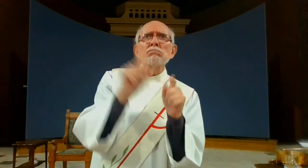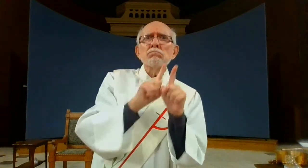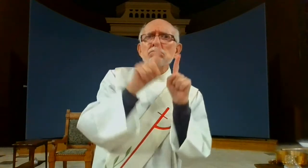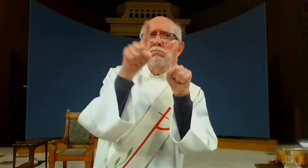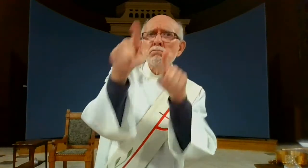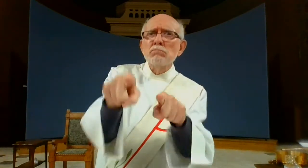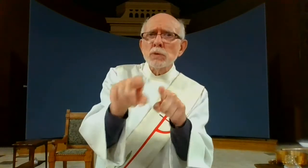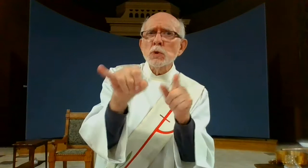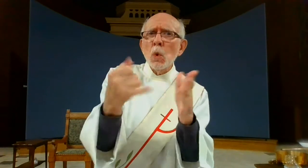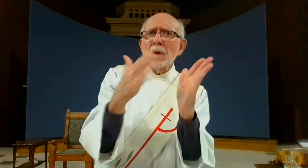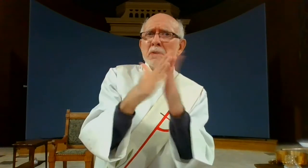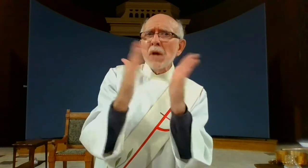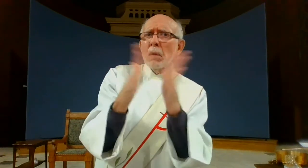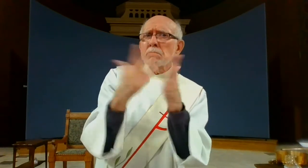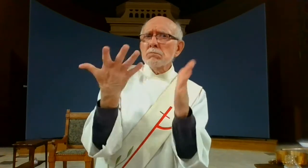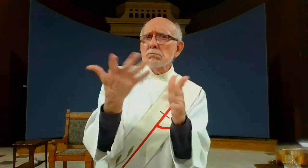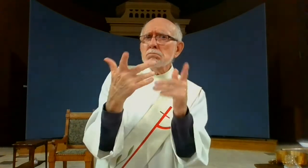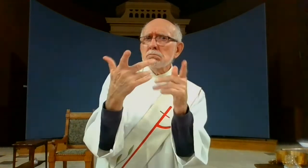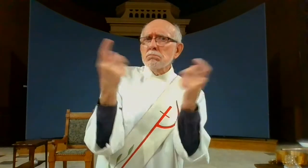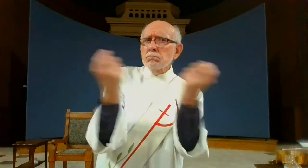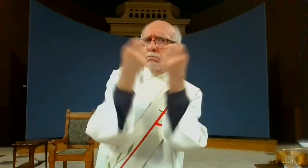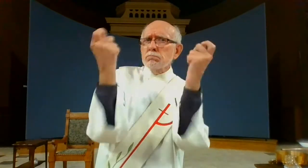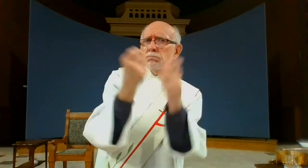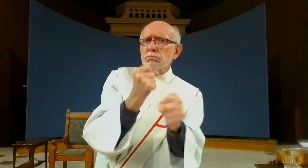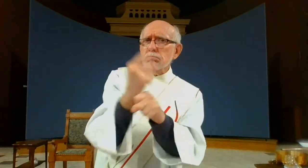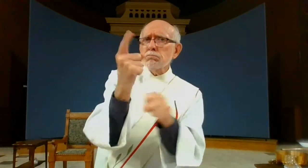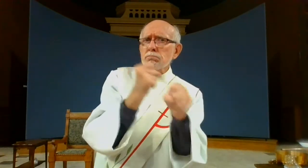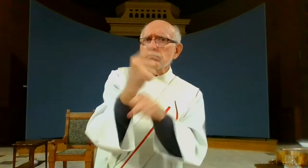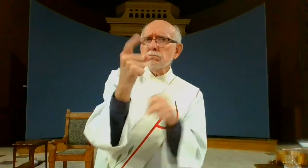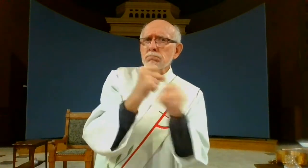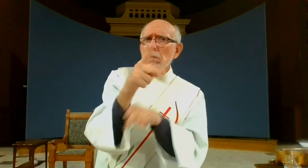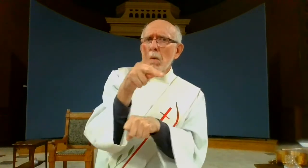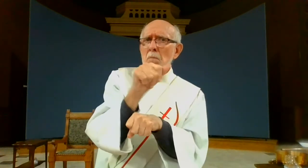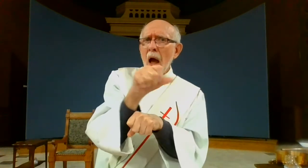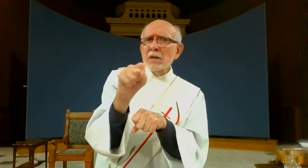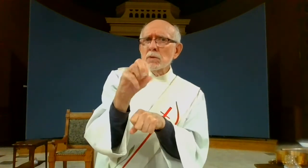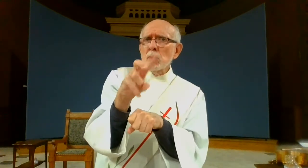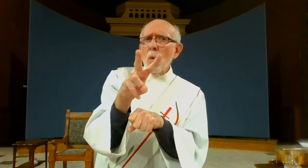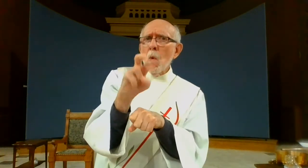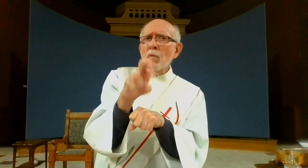And he went with his family to the temple each year to celebrate Passover.